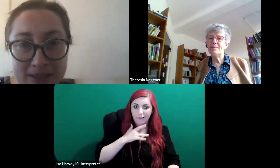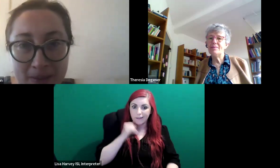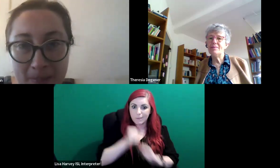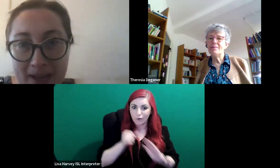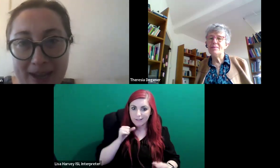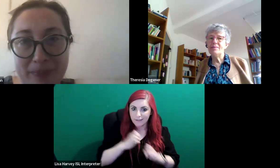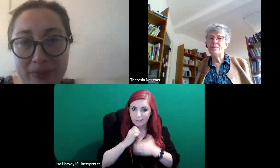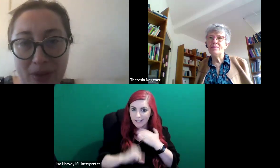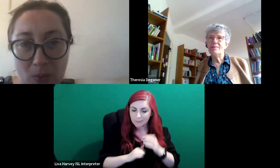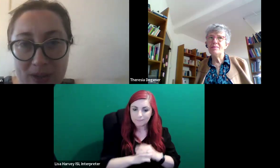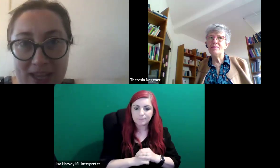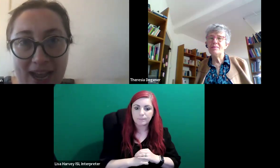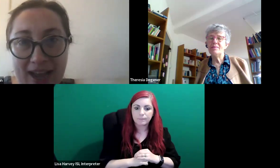ground.